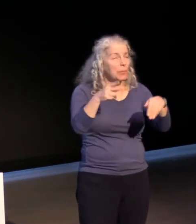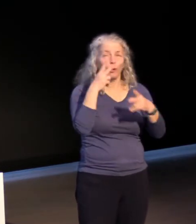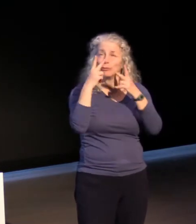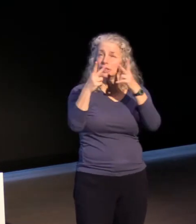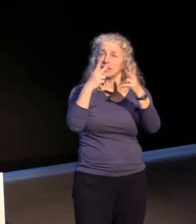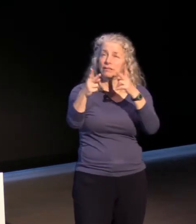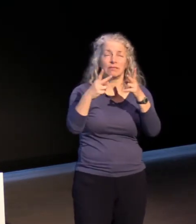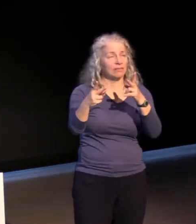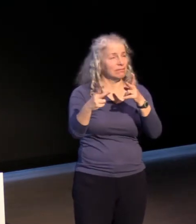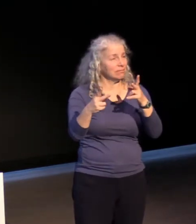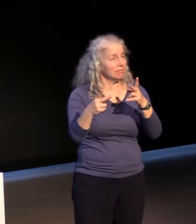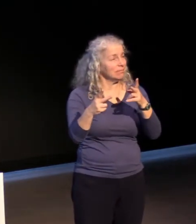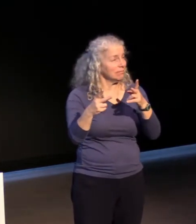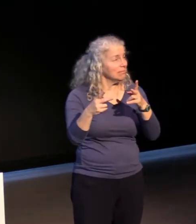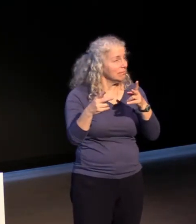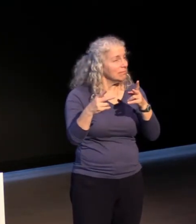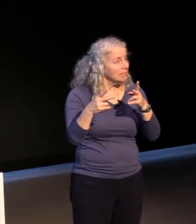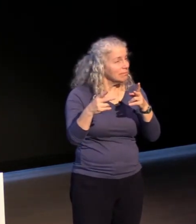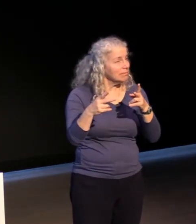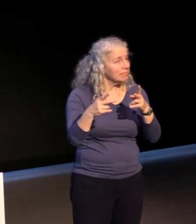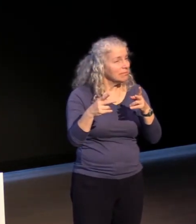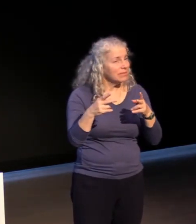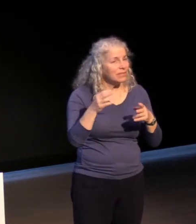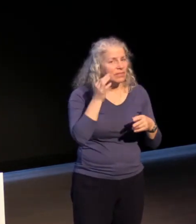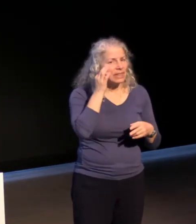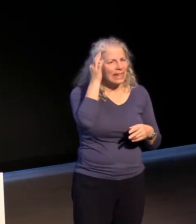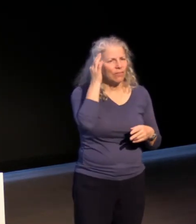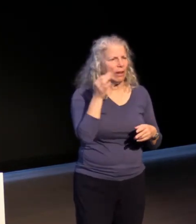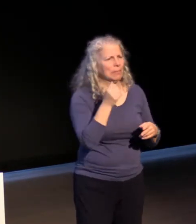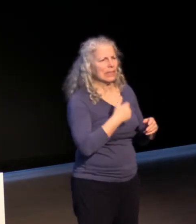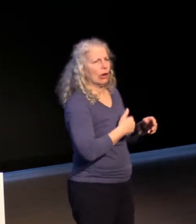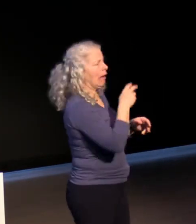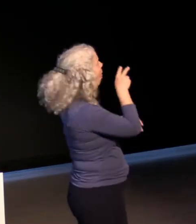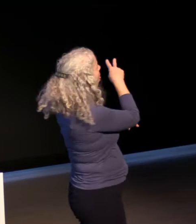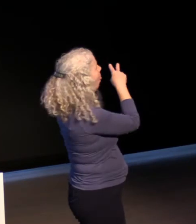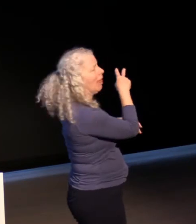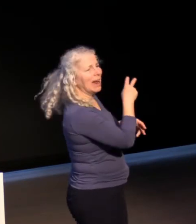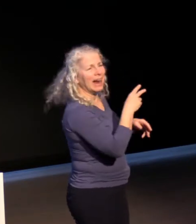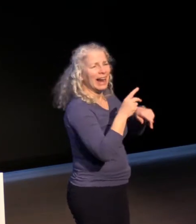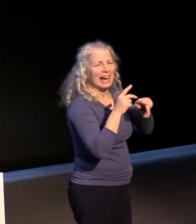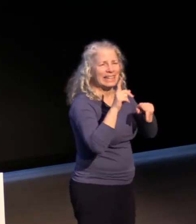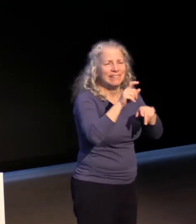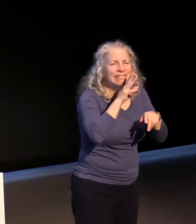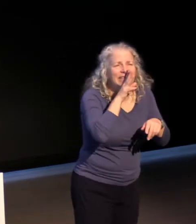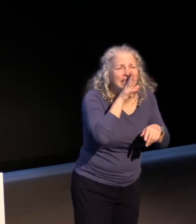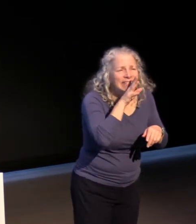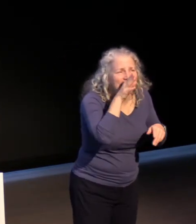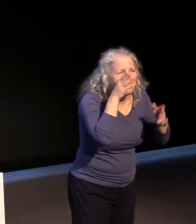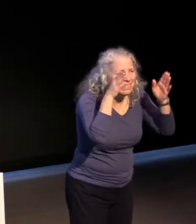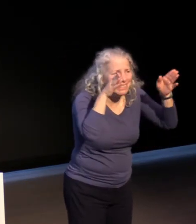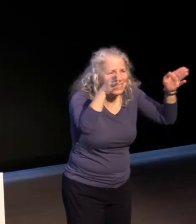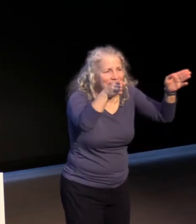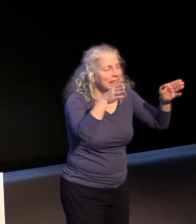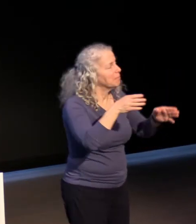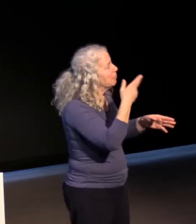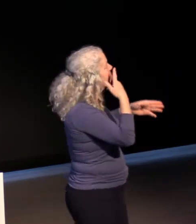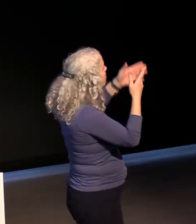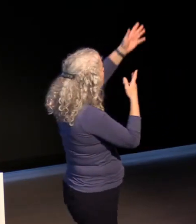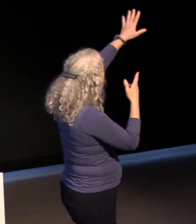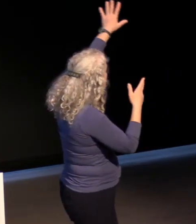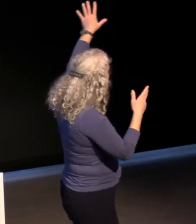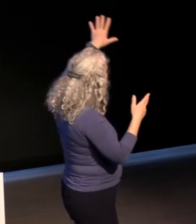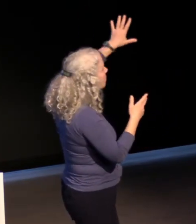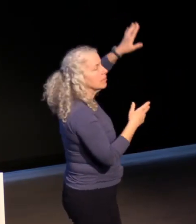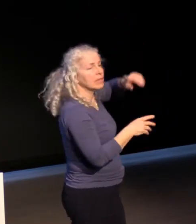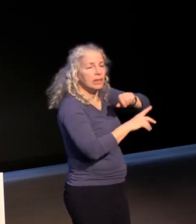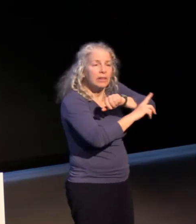the kind that exhibit, I'm sorry, I can't look at the slide and talk, so we'll just. The kind exhibiting moccasins, baskets, drums, and